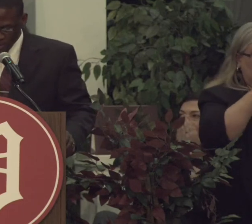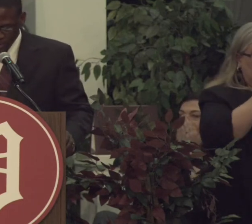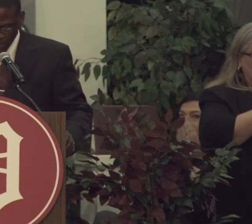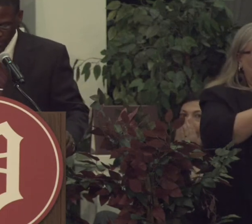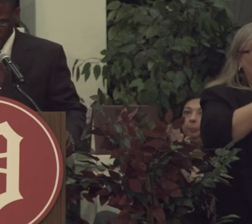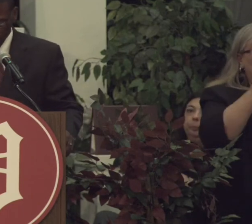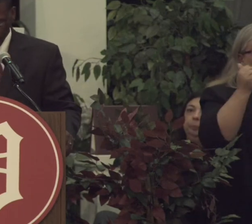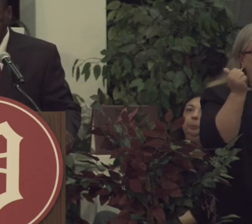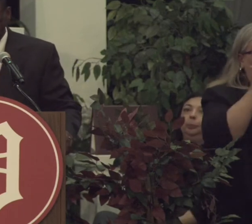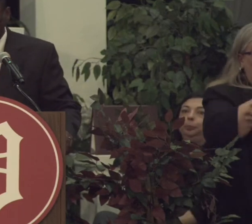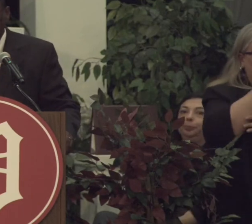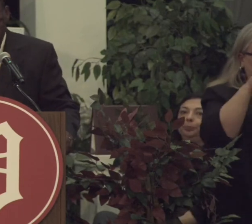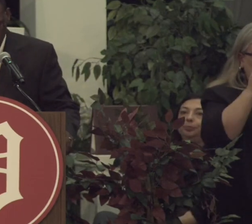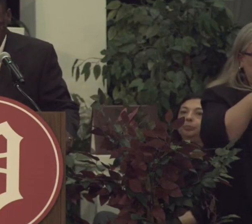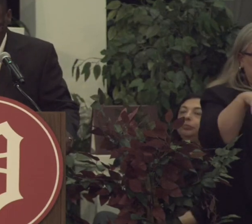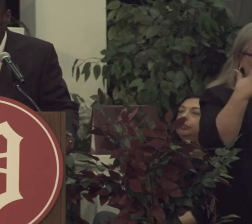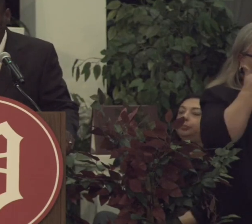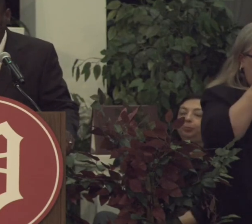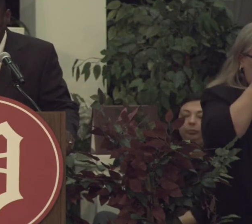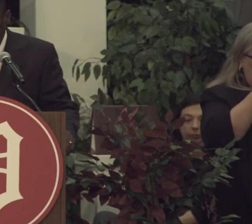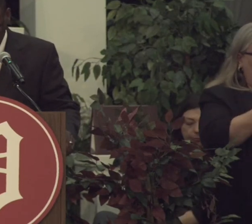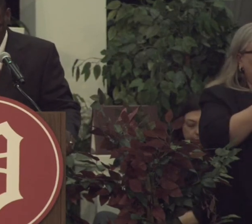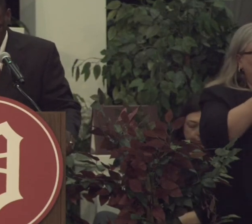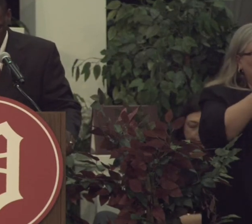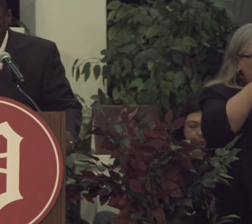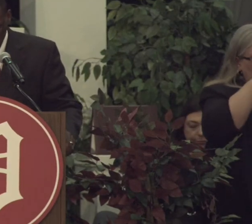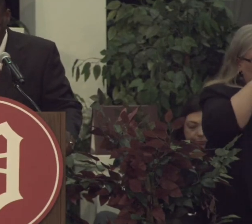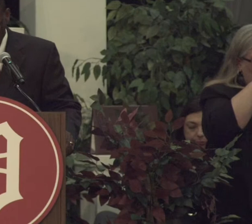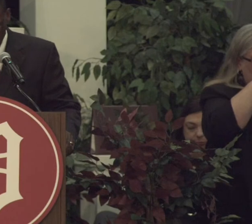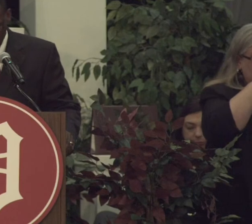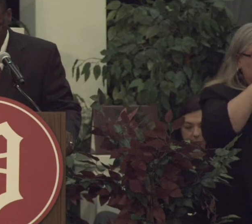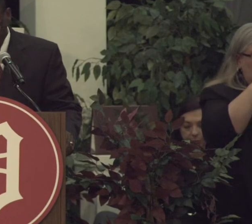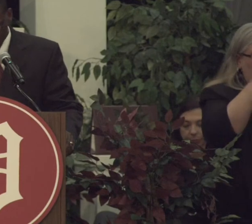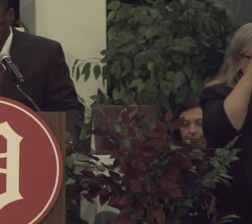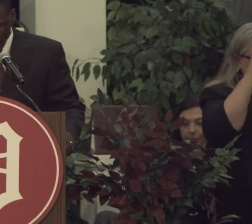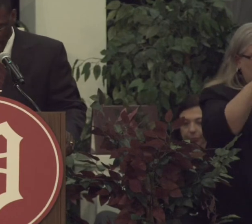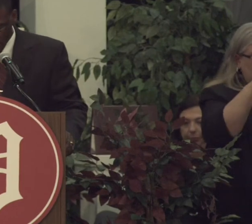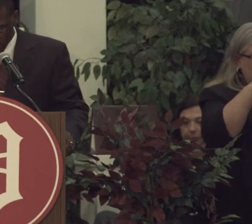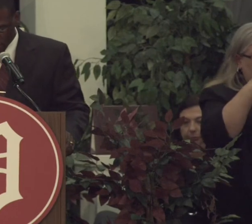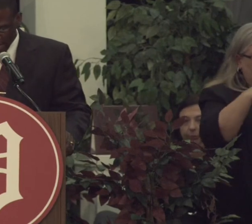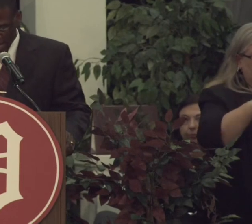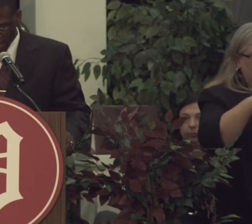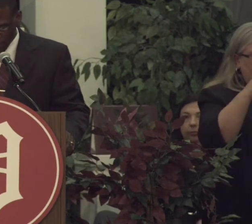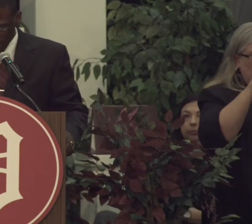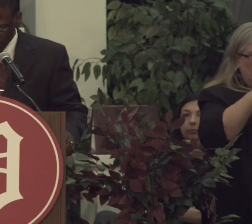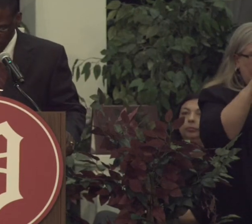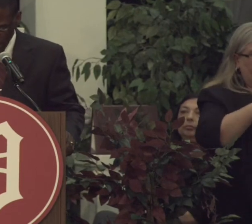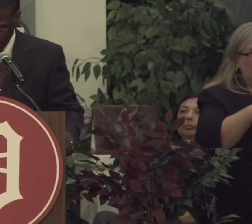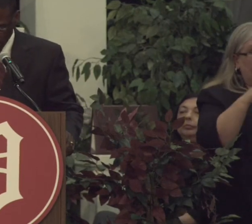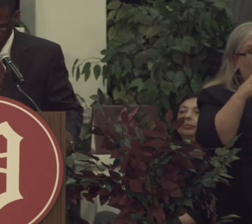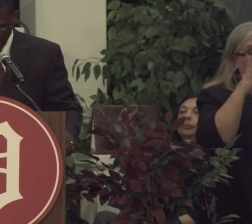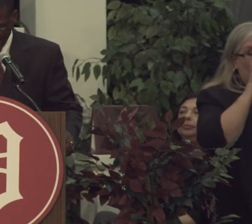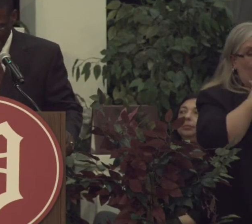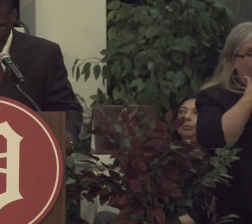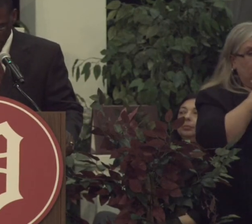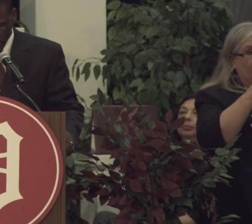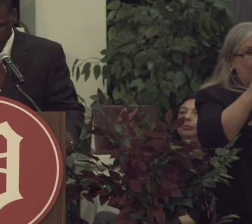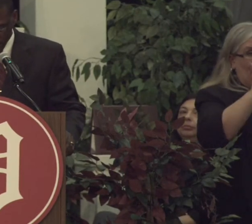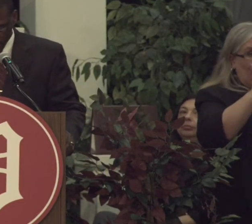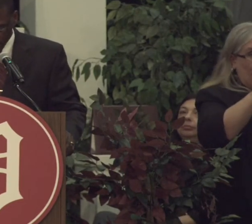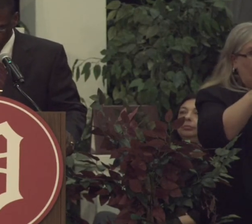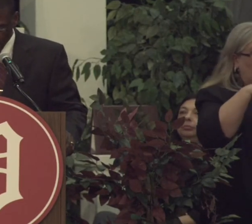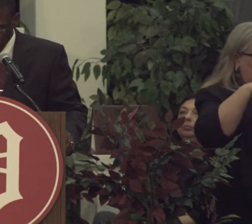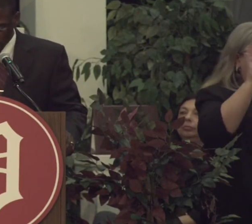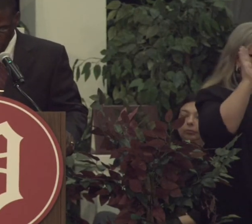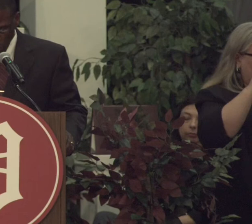All of these students have followed a rigorous honors curriculum and have at least an average of an 85 or better in